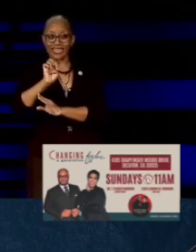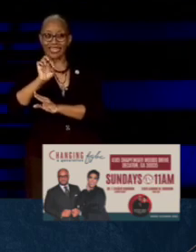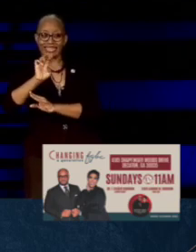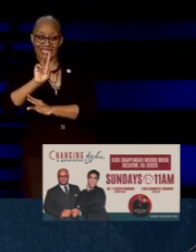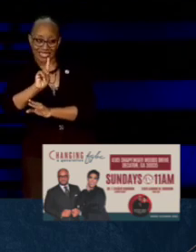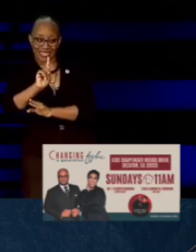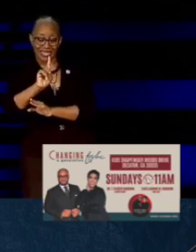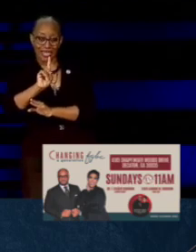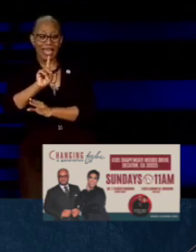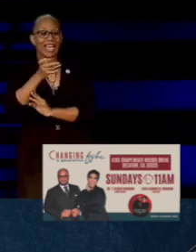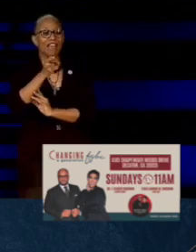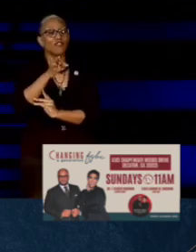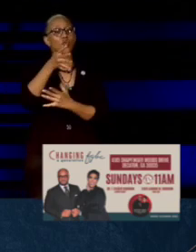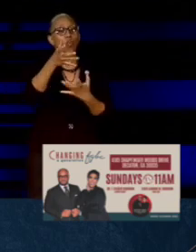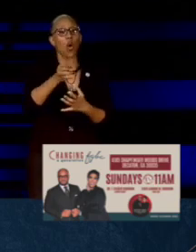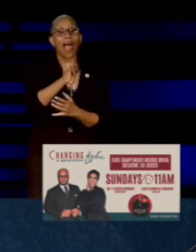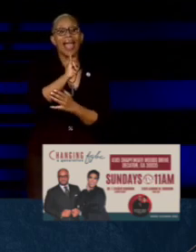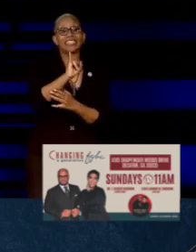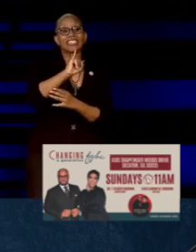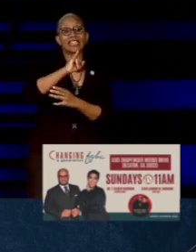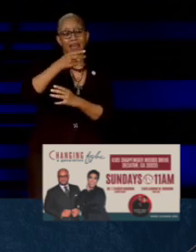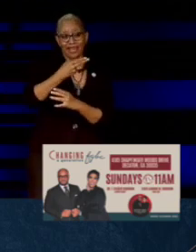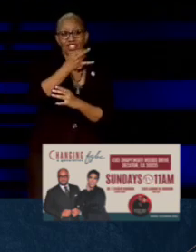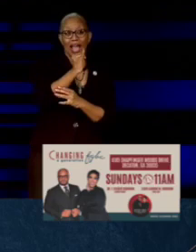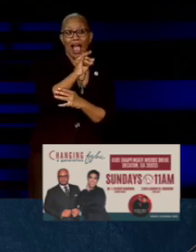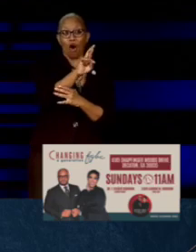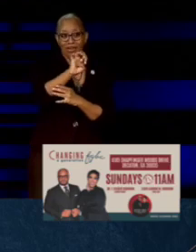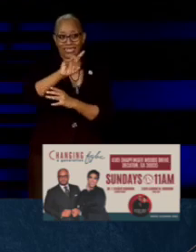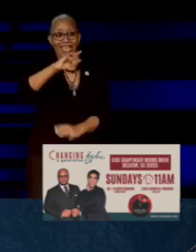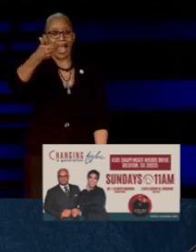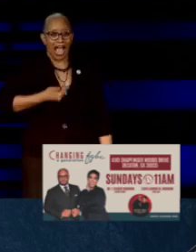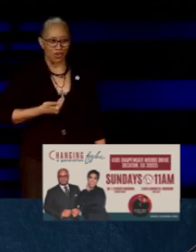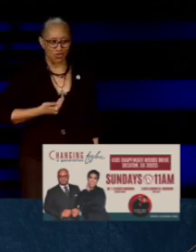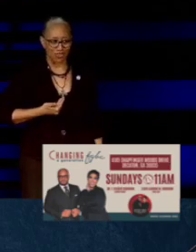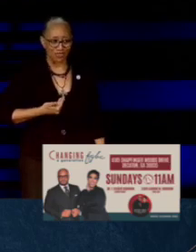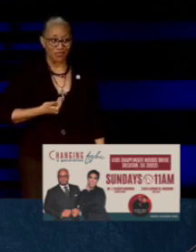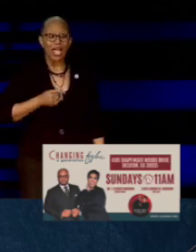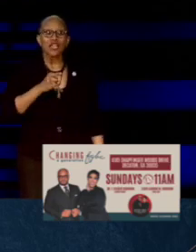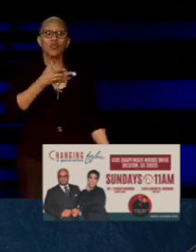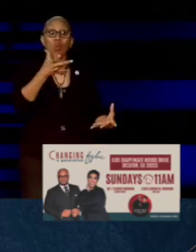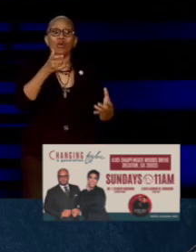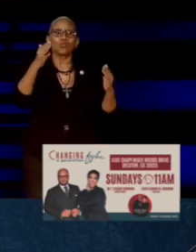H-I-R-E-D. You want to get hired? Go higher in Jesus.